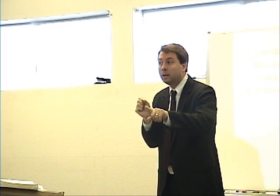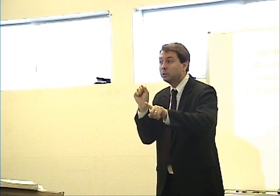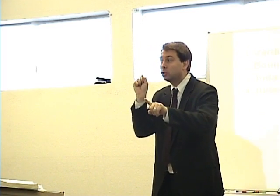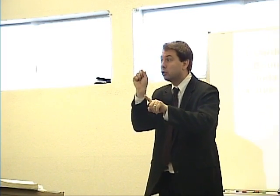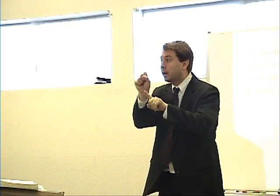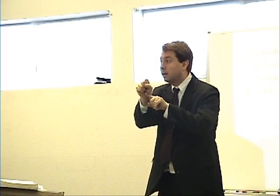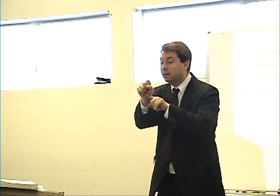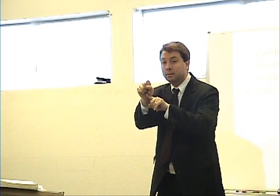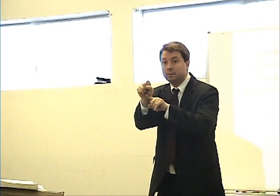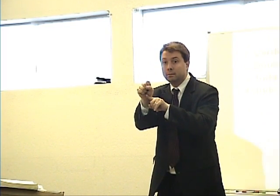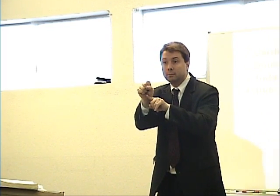was a trick.